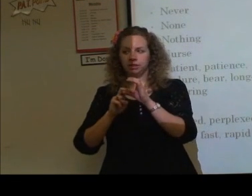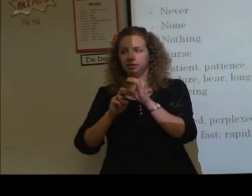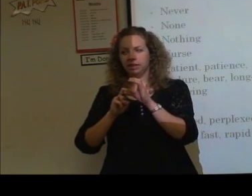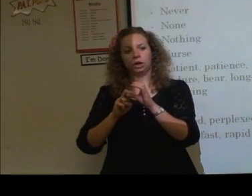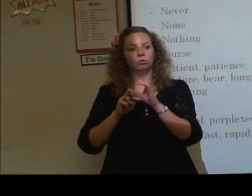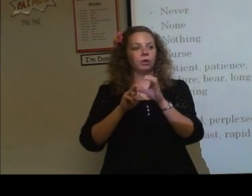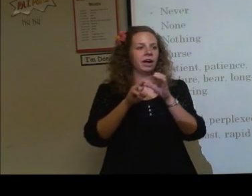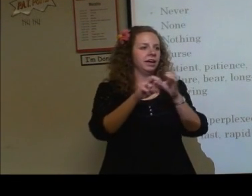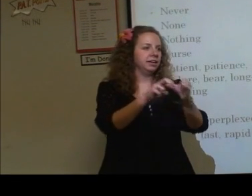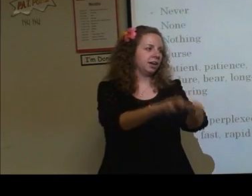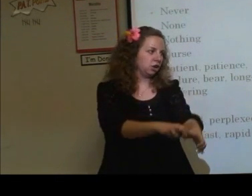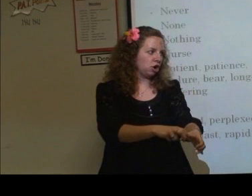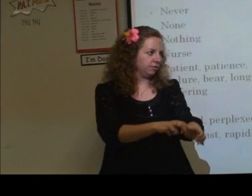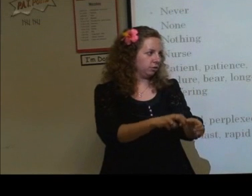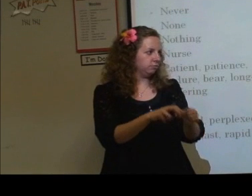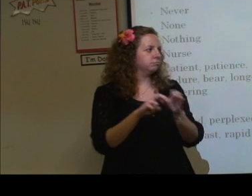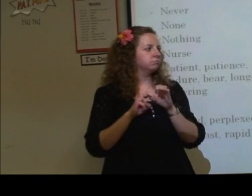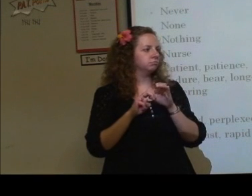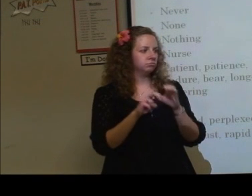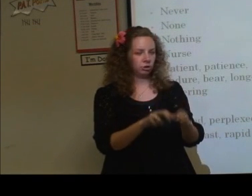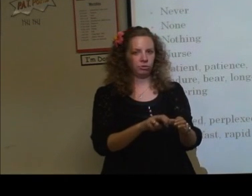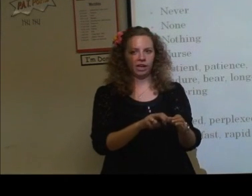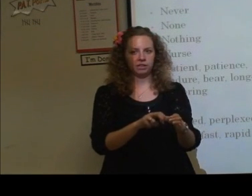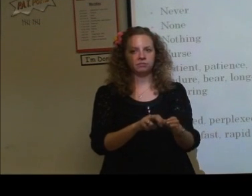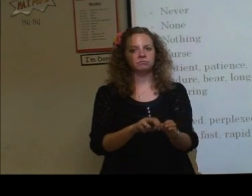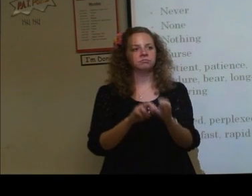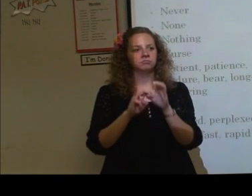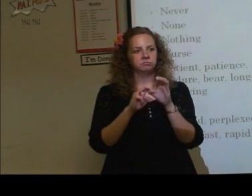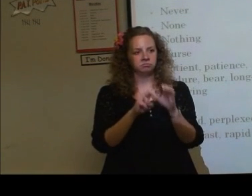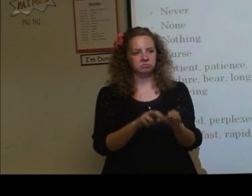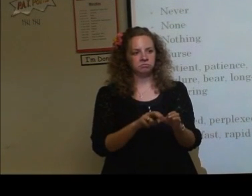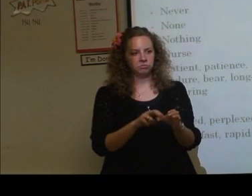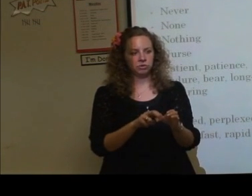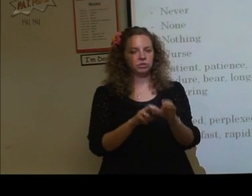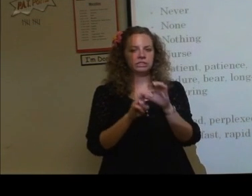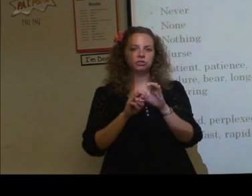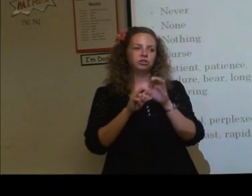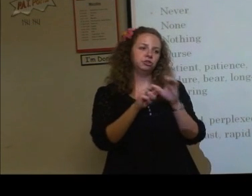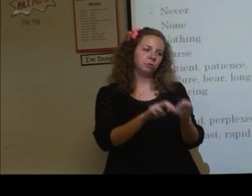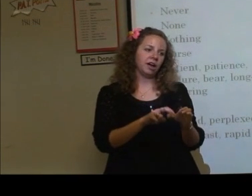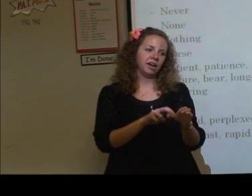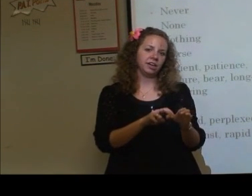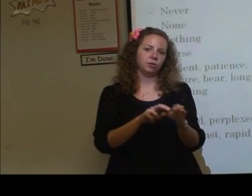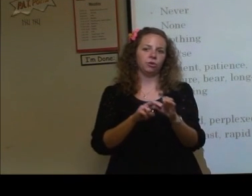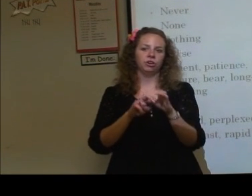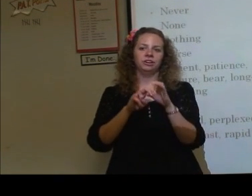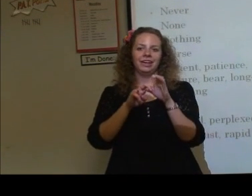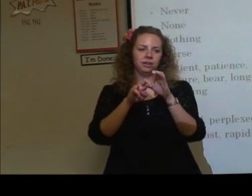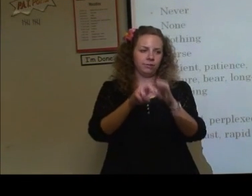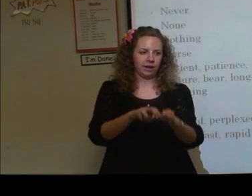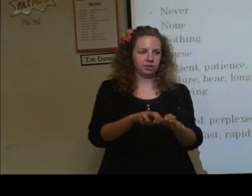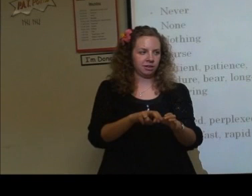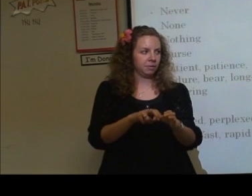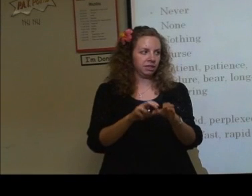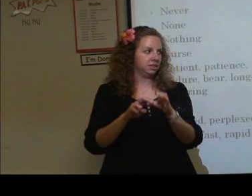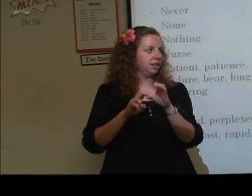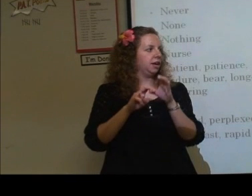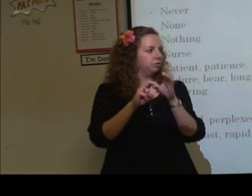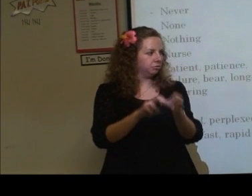be like a ride at a carnival. A ride. So this is to ride or a ride, talking about like the noun,